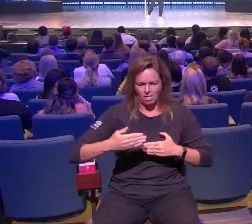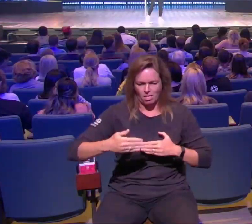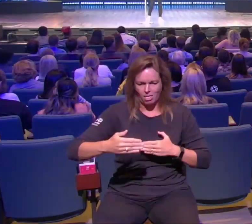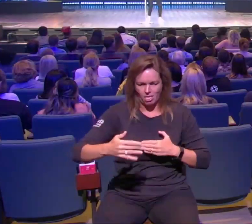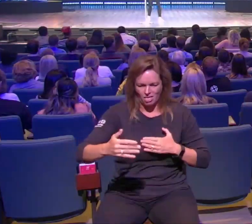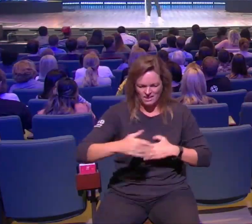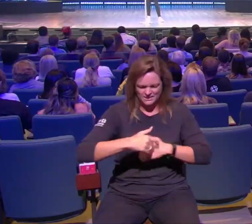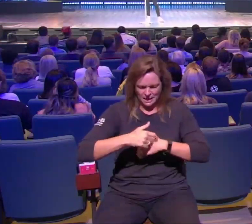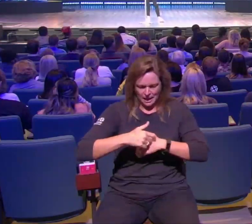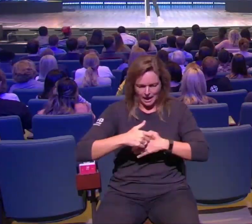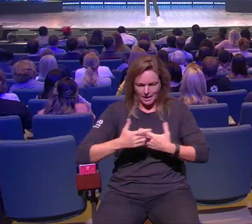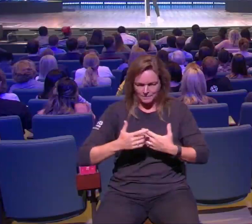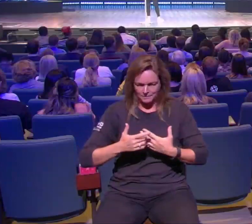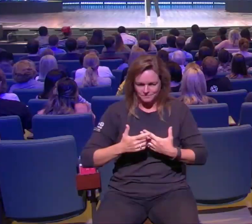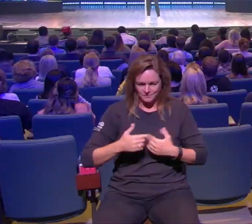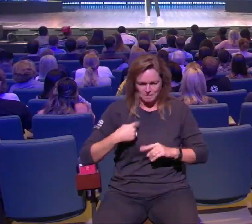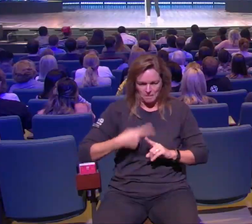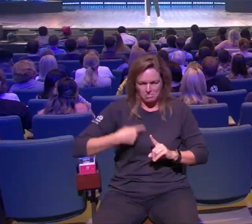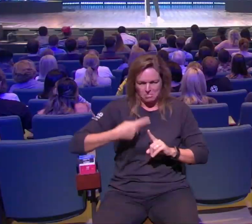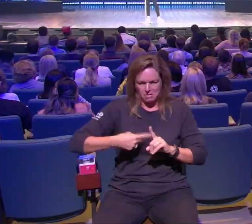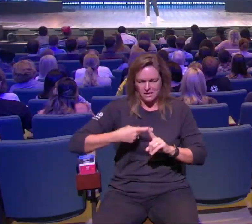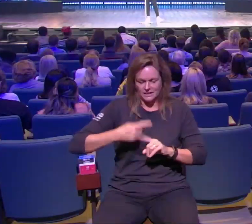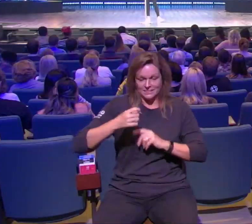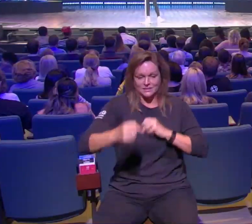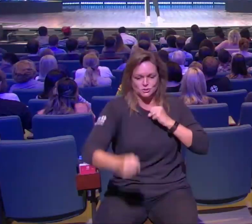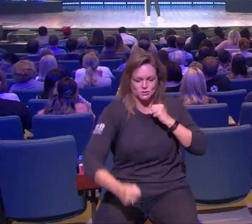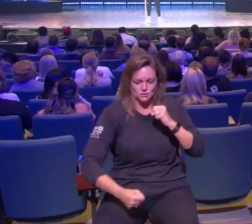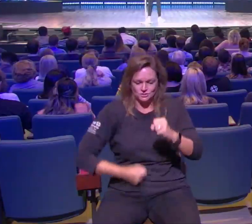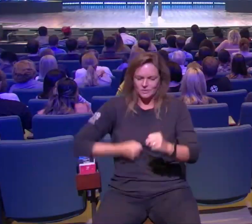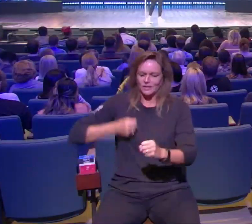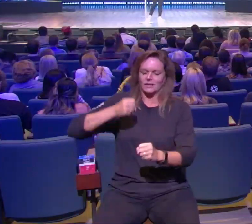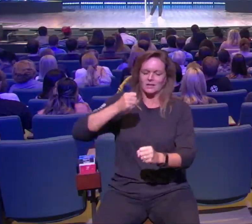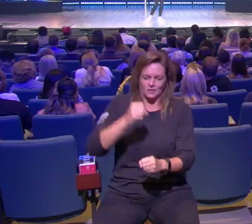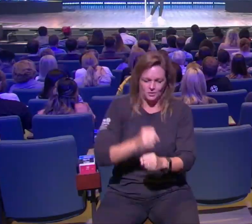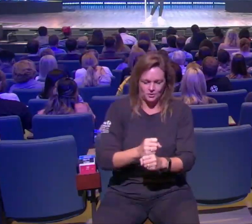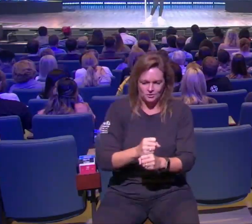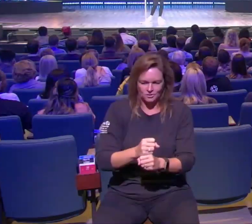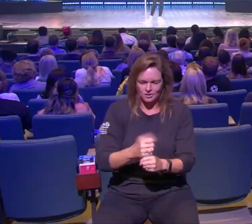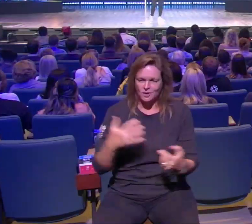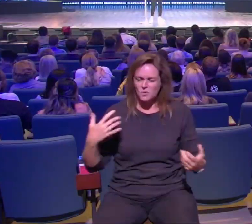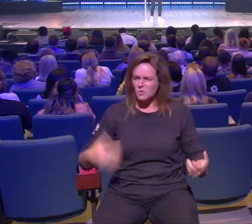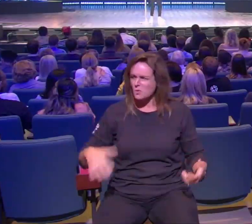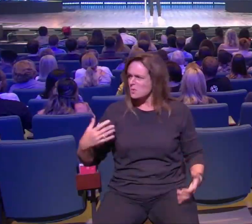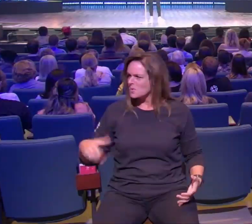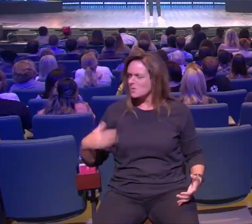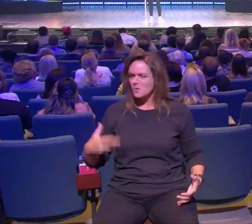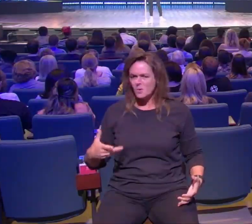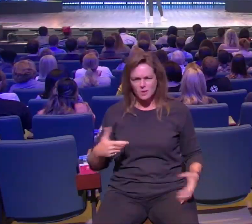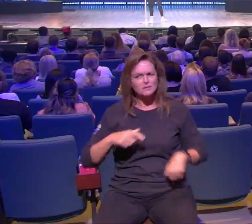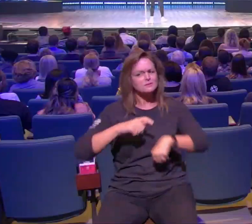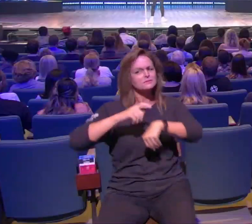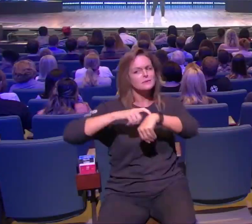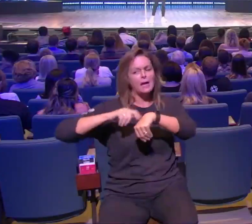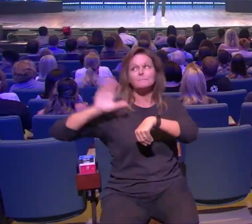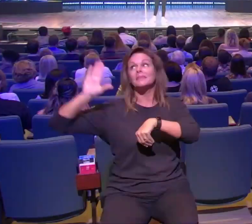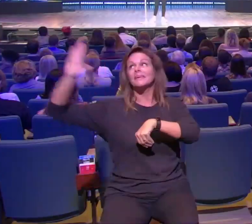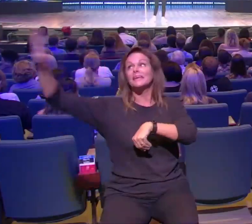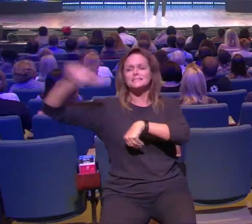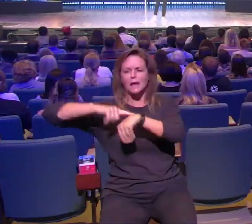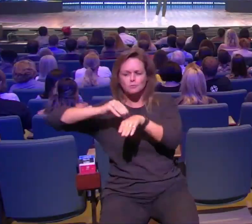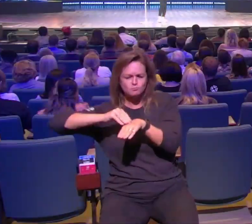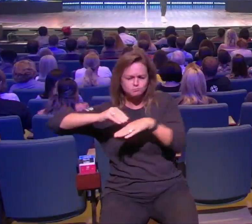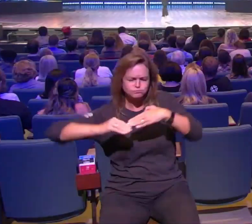that he has for you today. See, I'm going to be reading from the book of Numbers, and Numbers is a book in the Old Testament. It's not a very popular